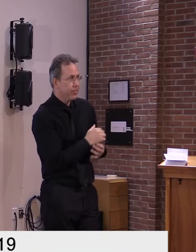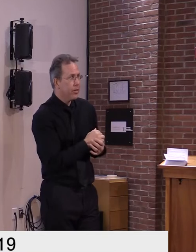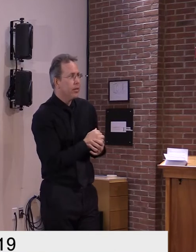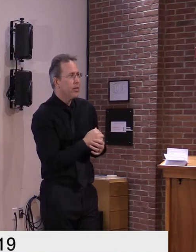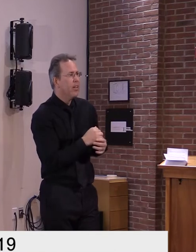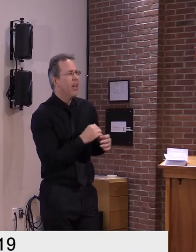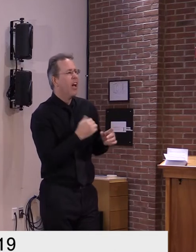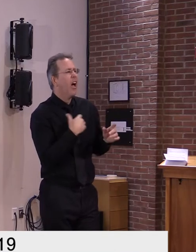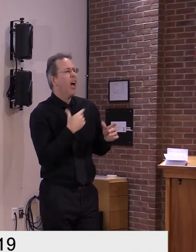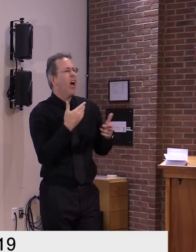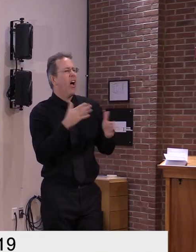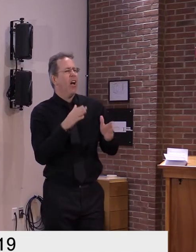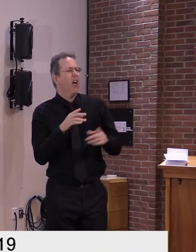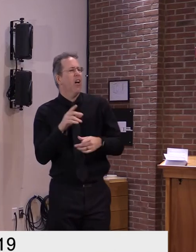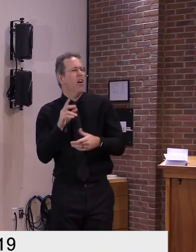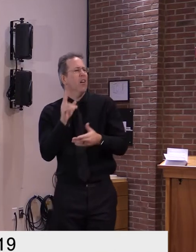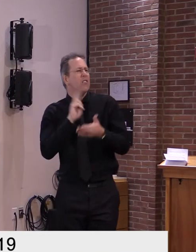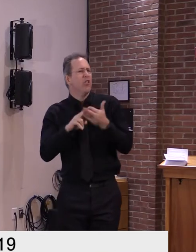this.